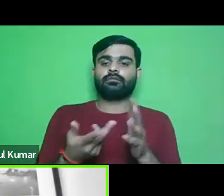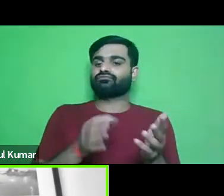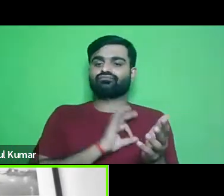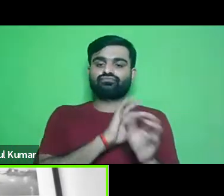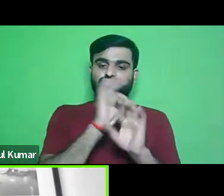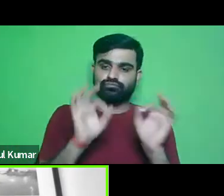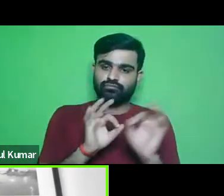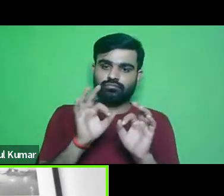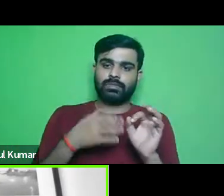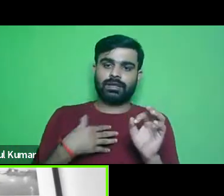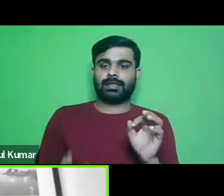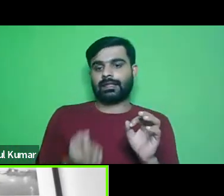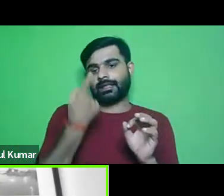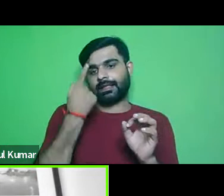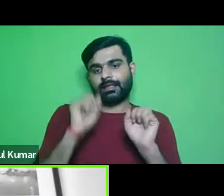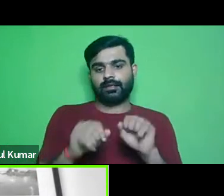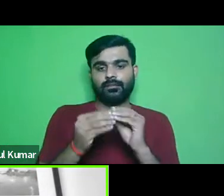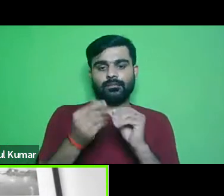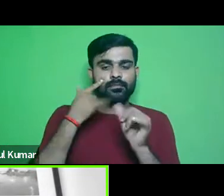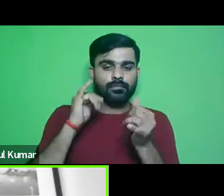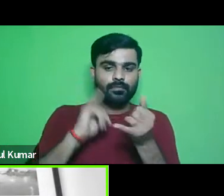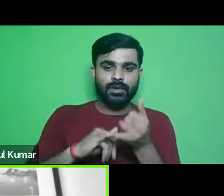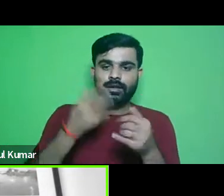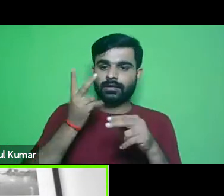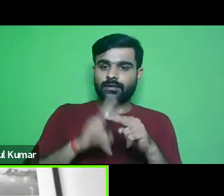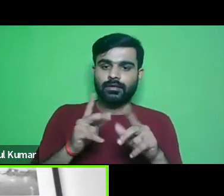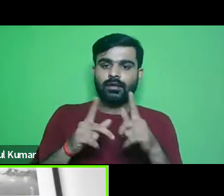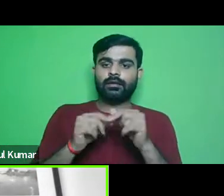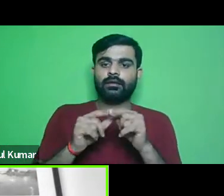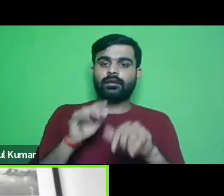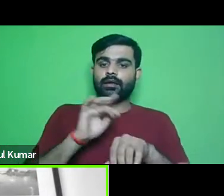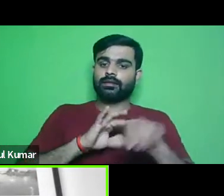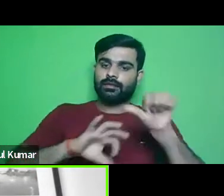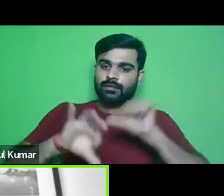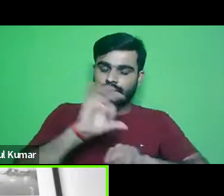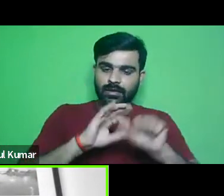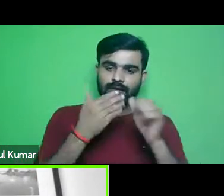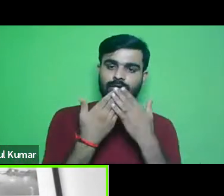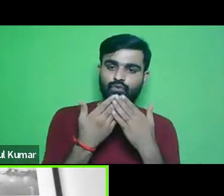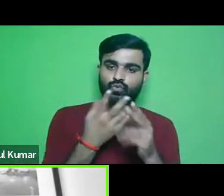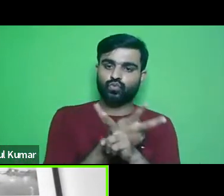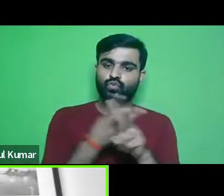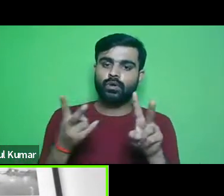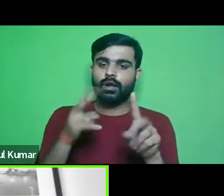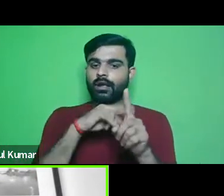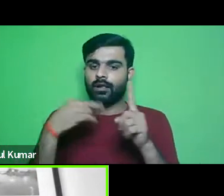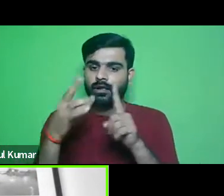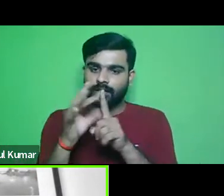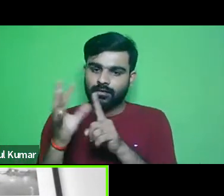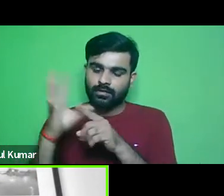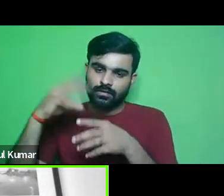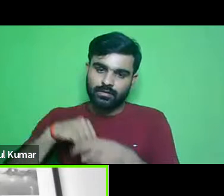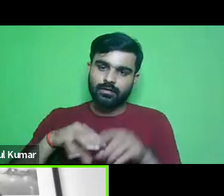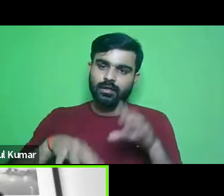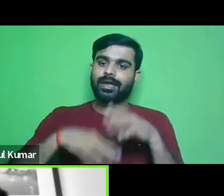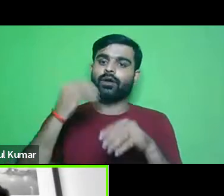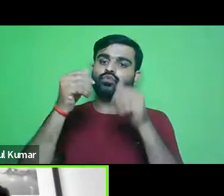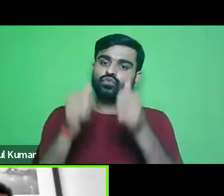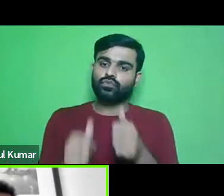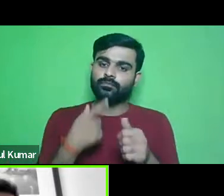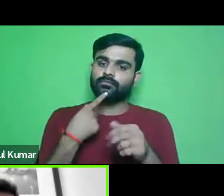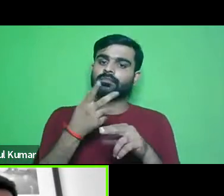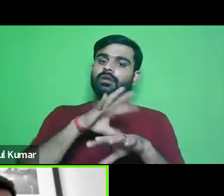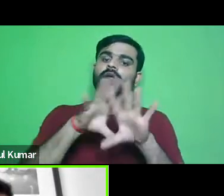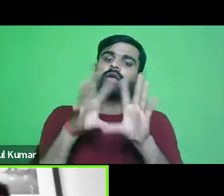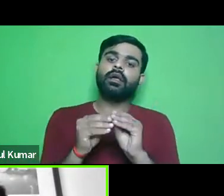is the way you understand whether bias exists in data sets or not, right? Like you study them, you're deliberate about what goes into them, you're deliberate about the outcomes that occur. And those